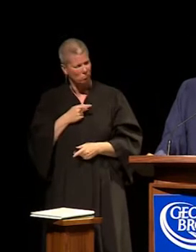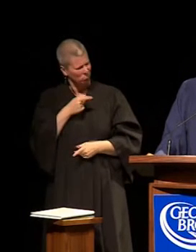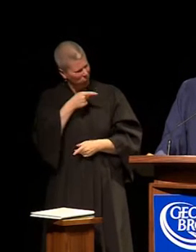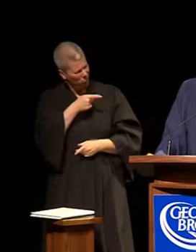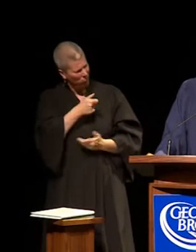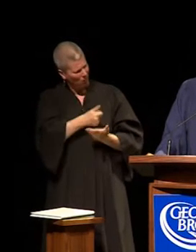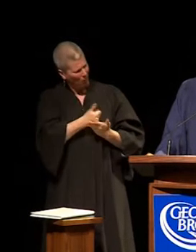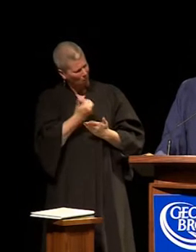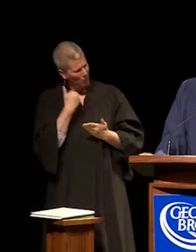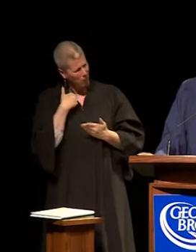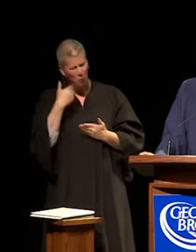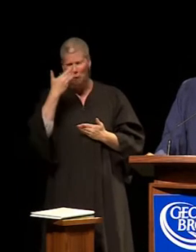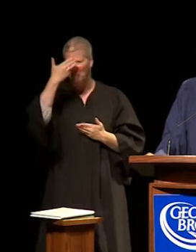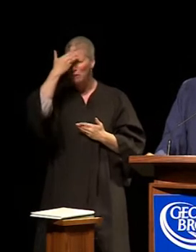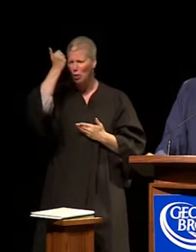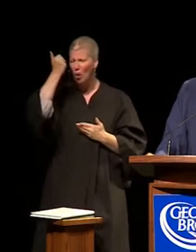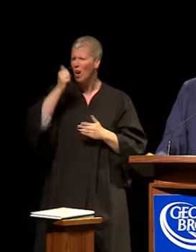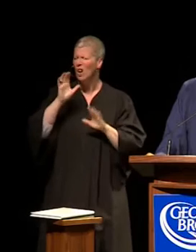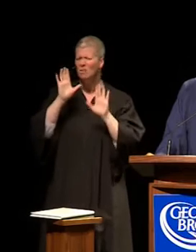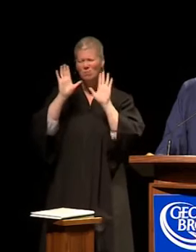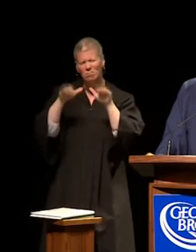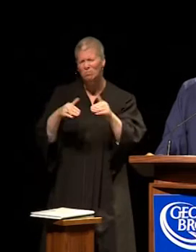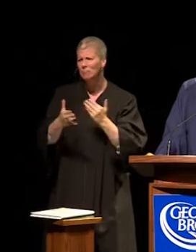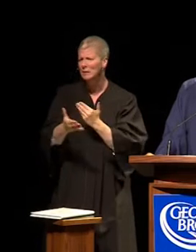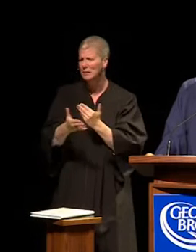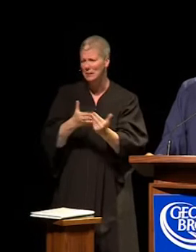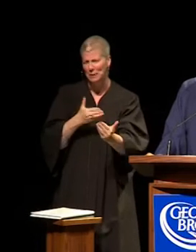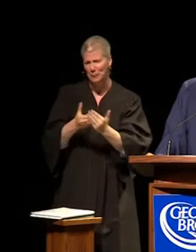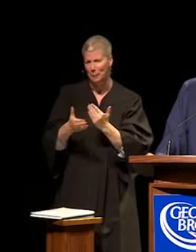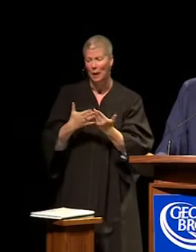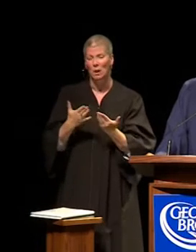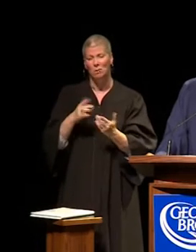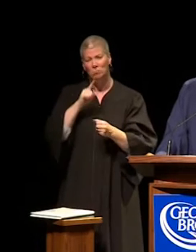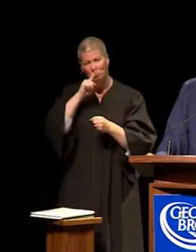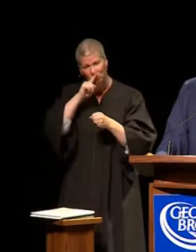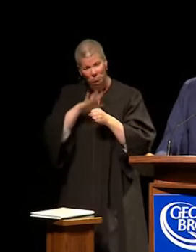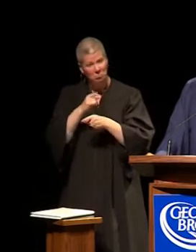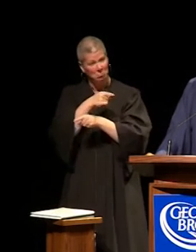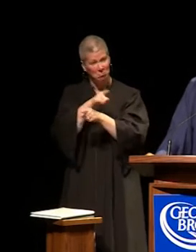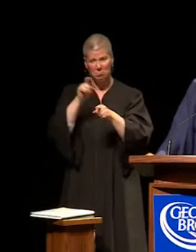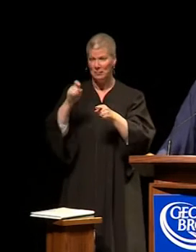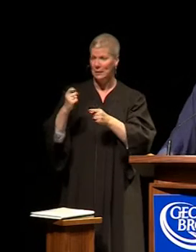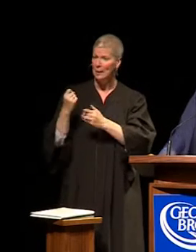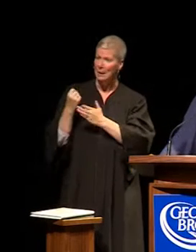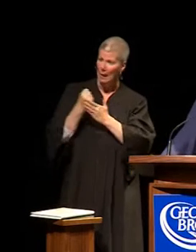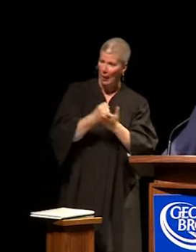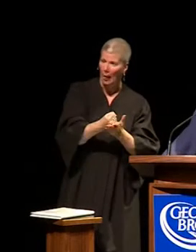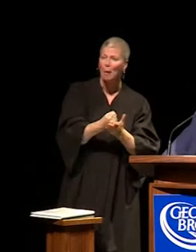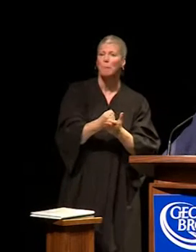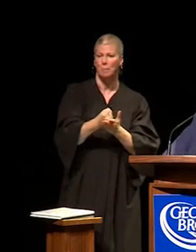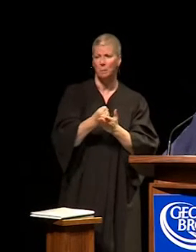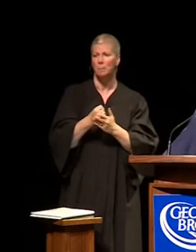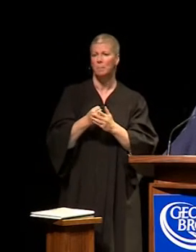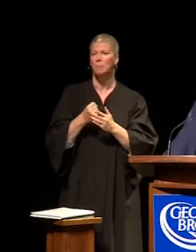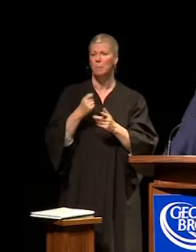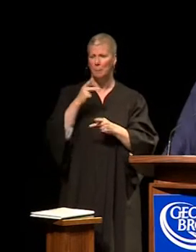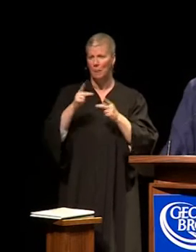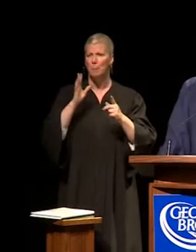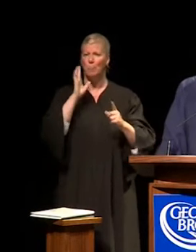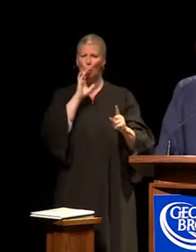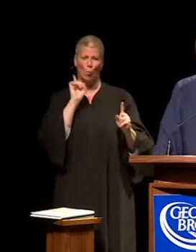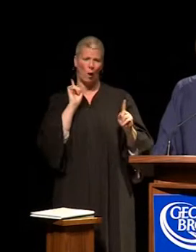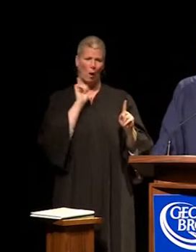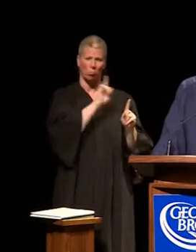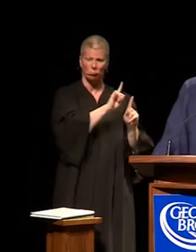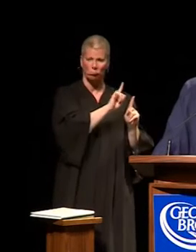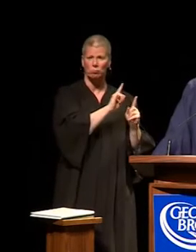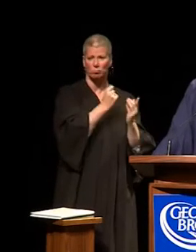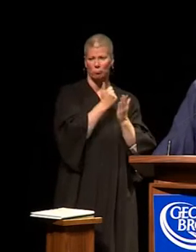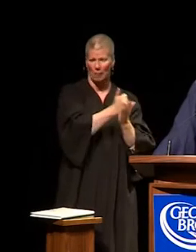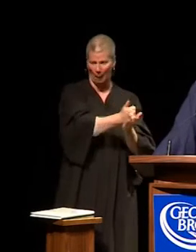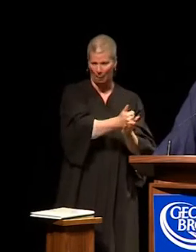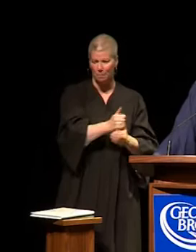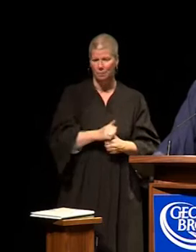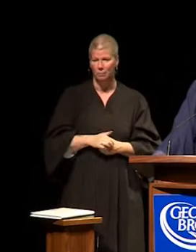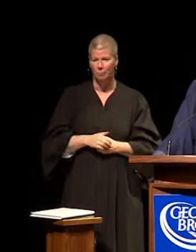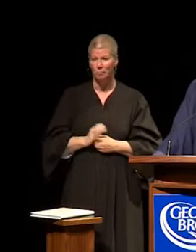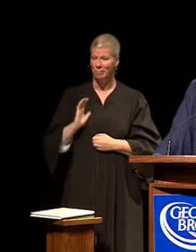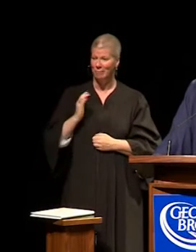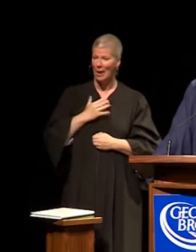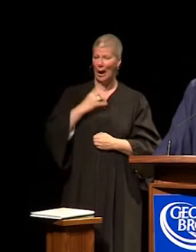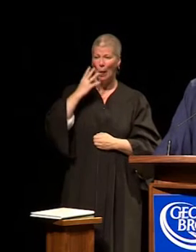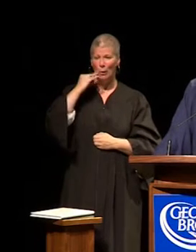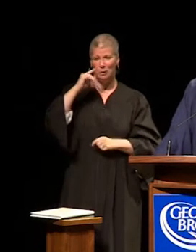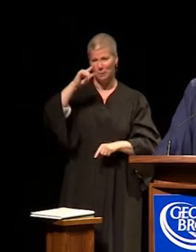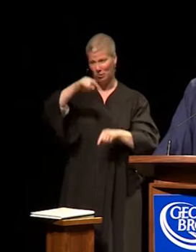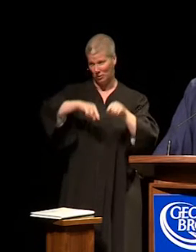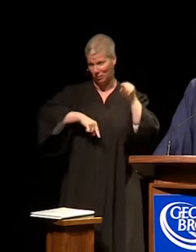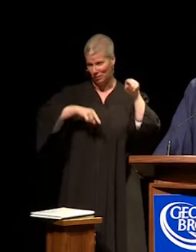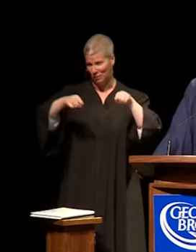helping hand, someone will be there for you. Our journeys to get here may have been different, but together we